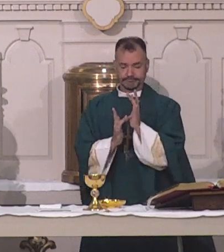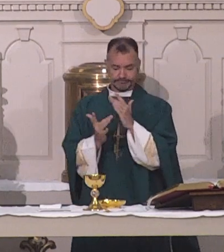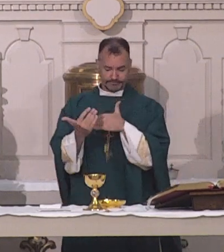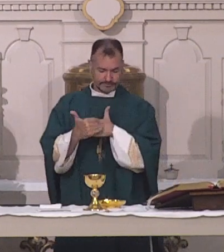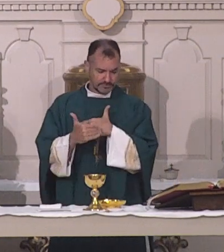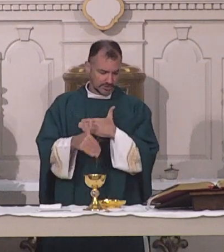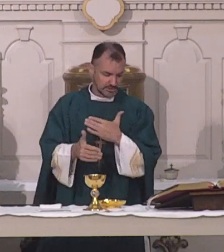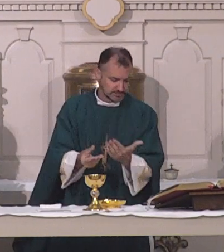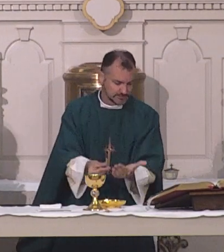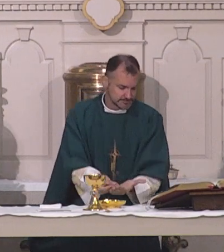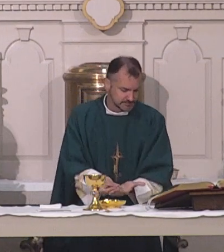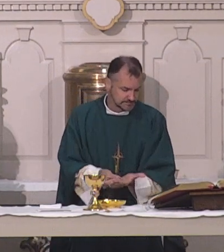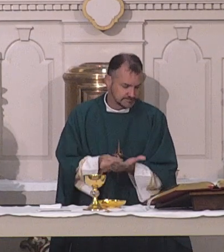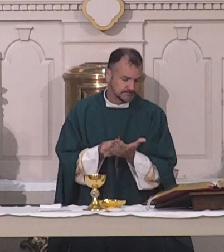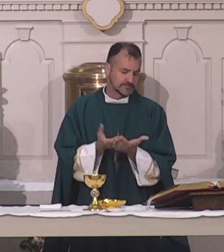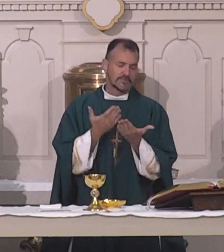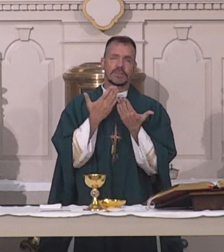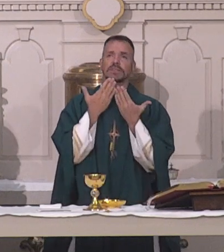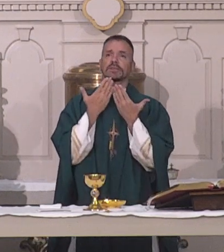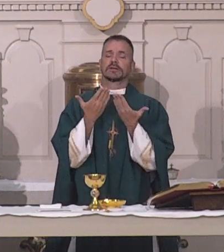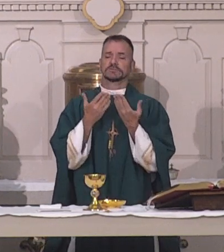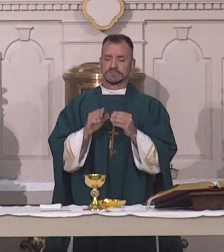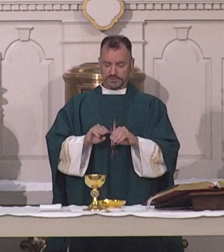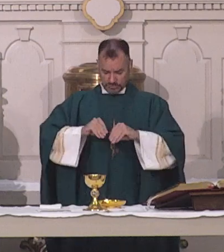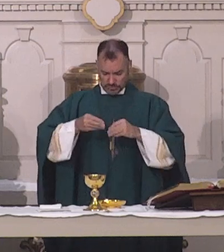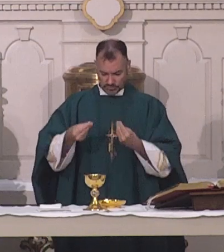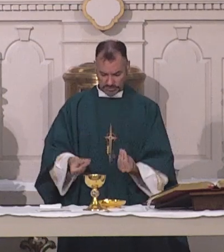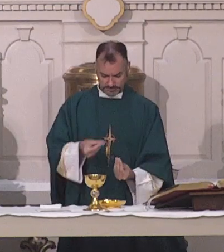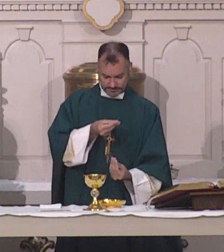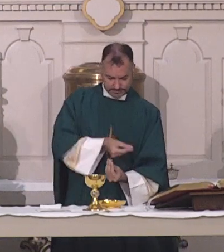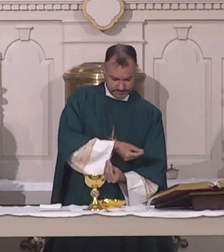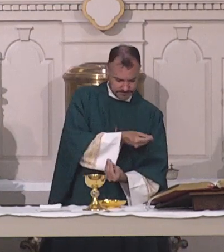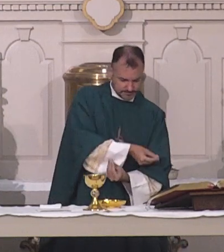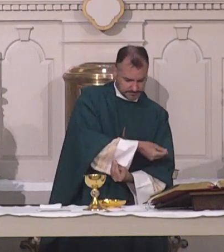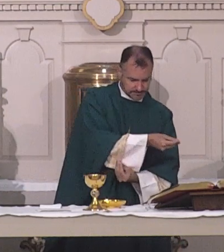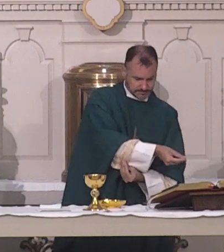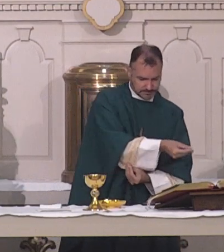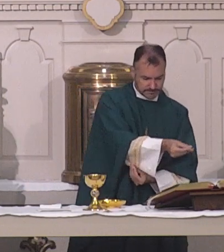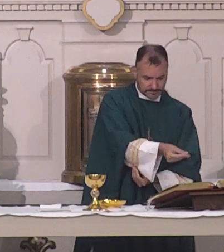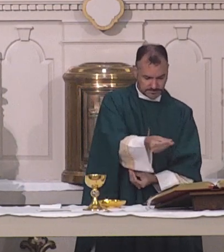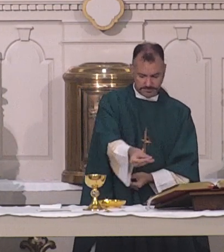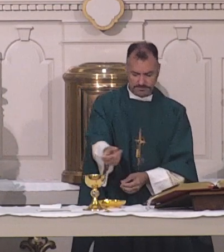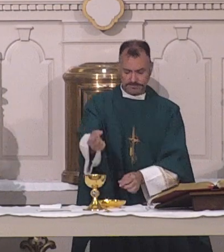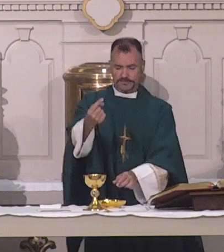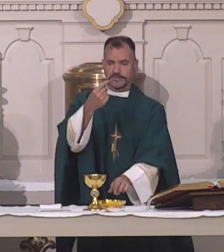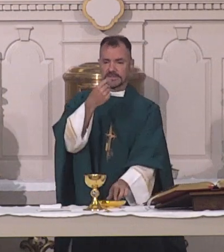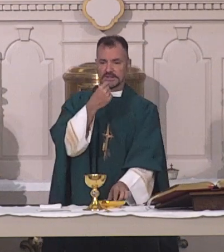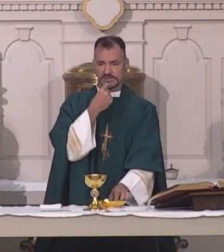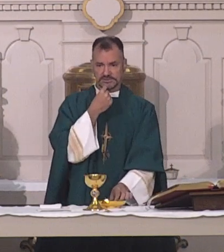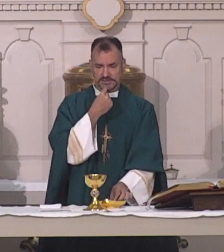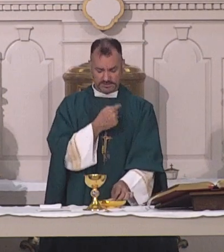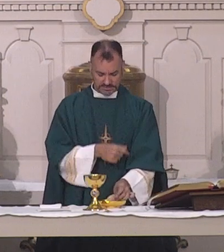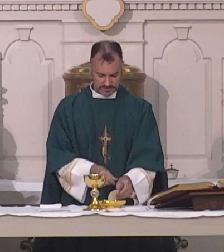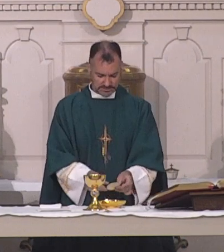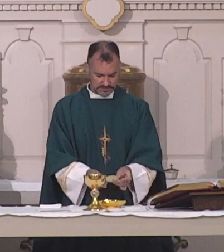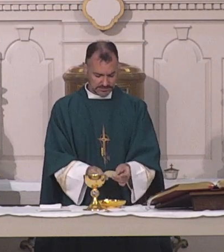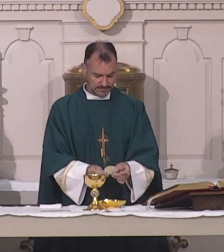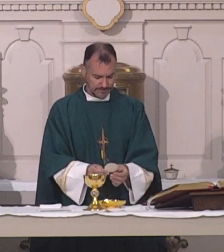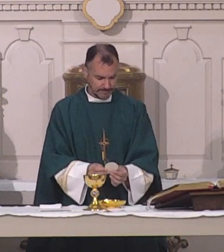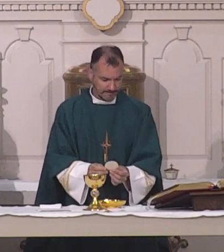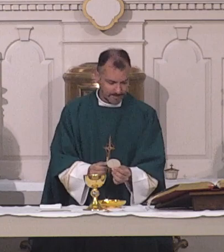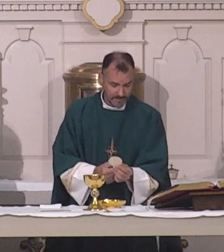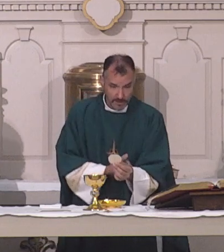bread, and giving thanks, broke it and gave it to his disciples, saying,